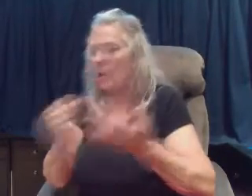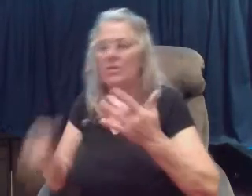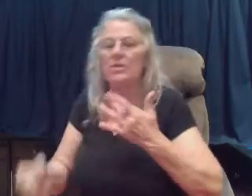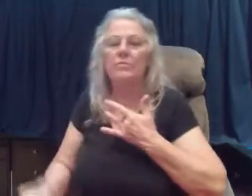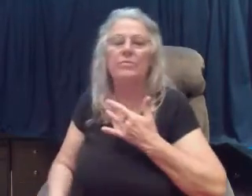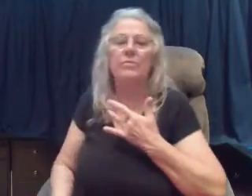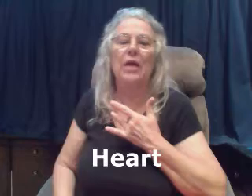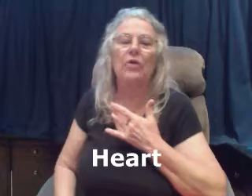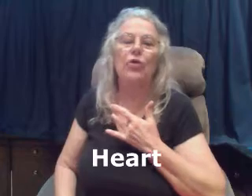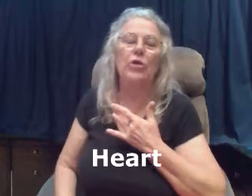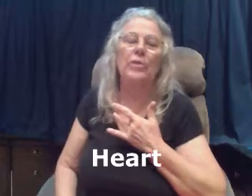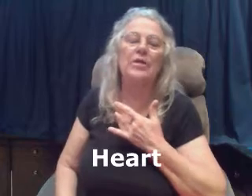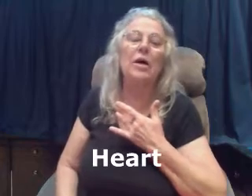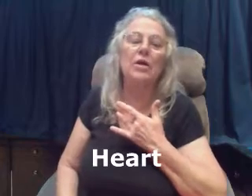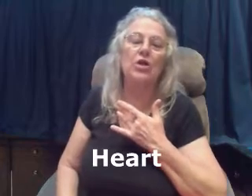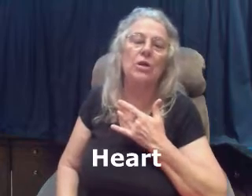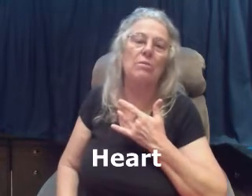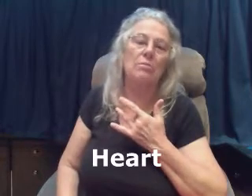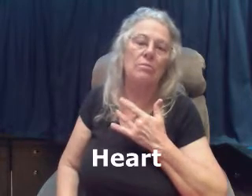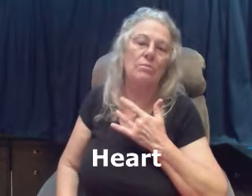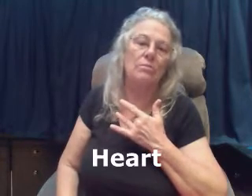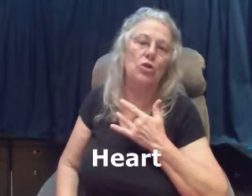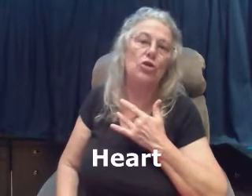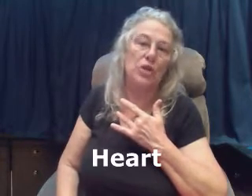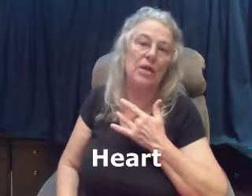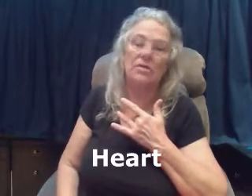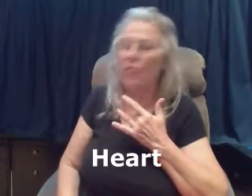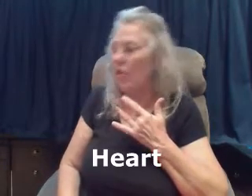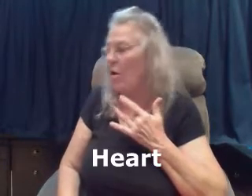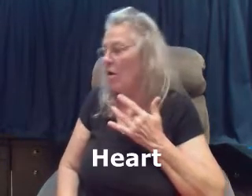Hearts. And you're going to be touching your chest for the heart.